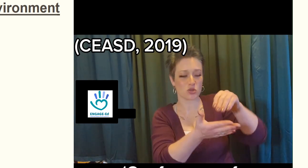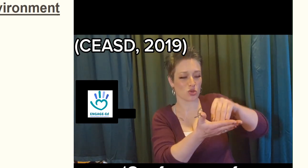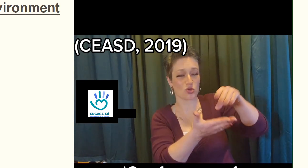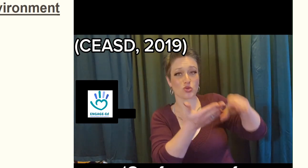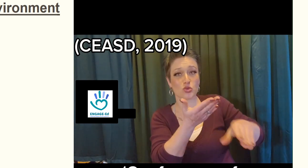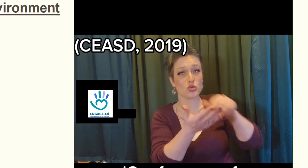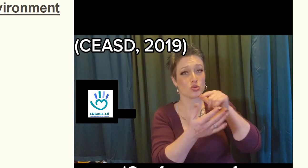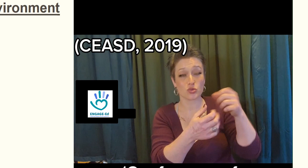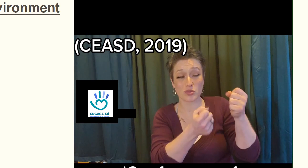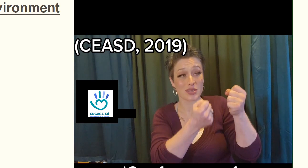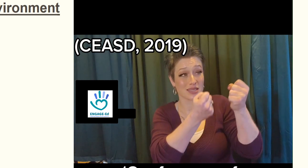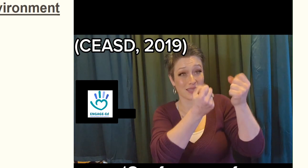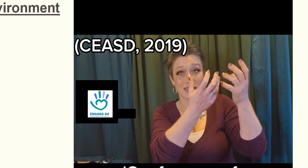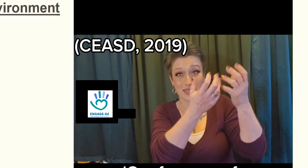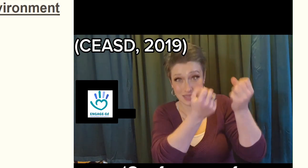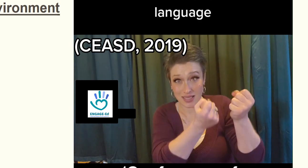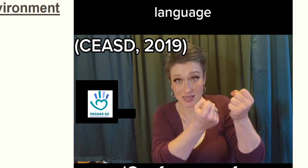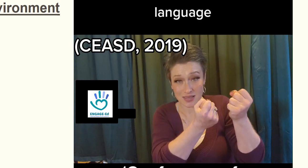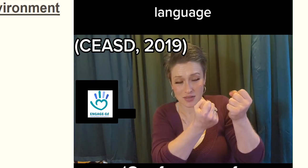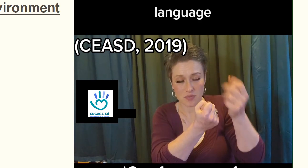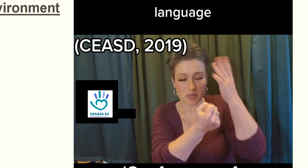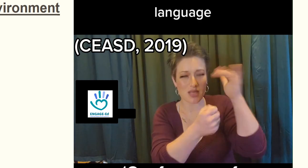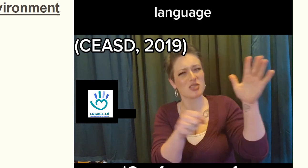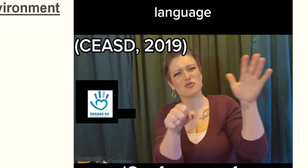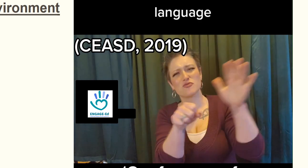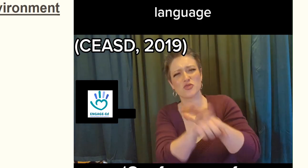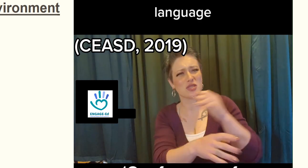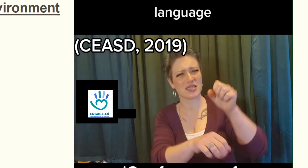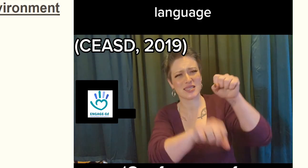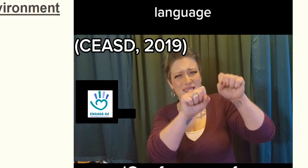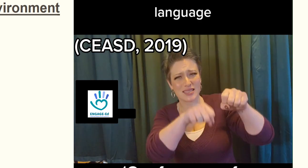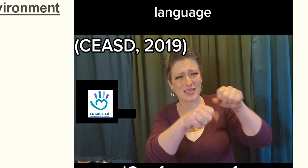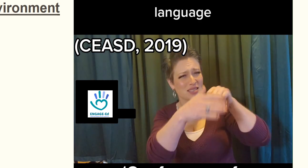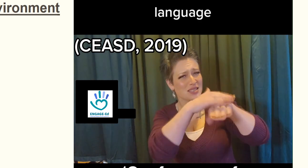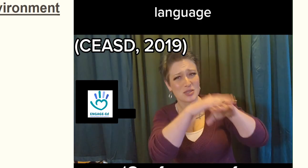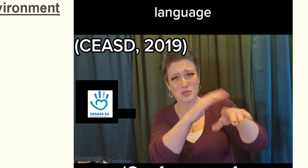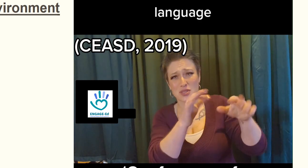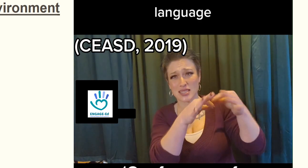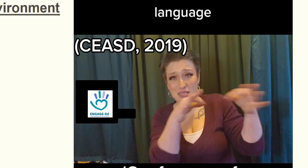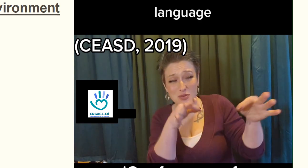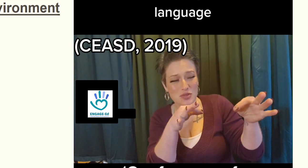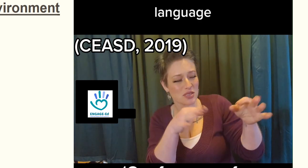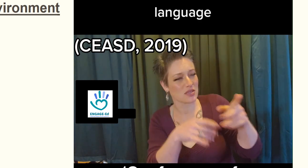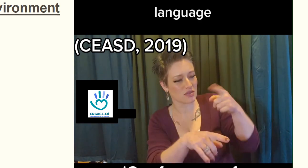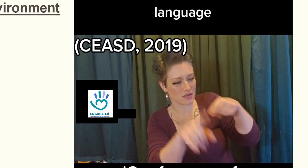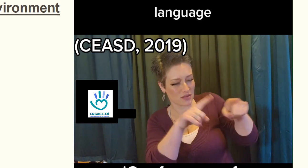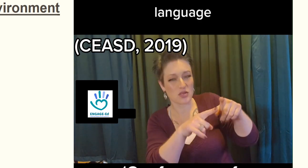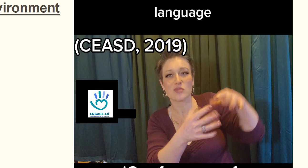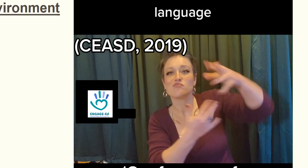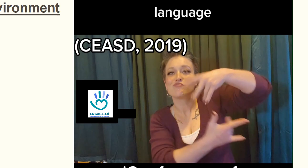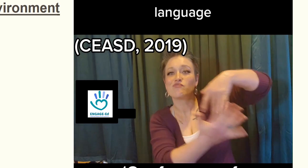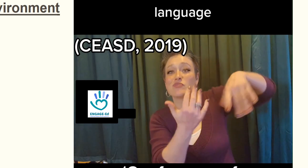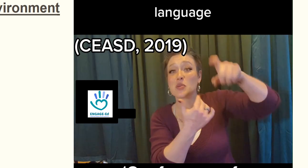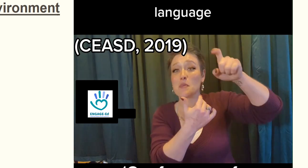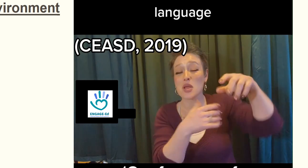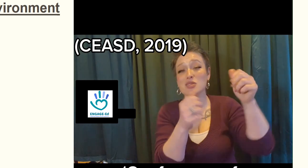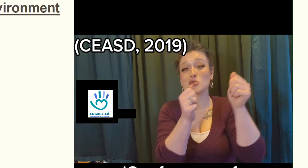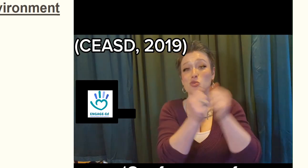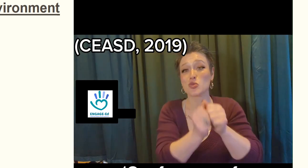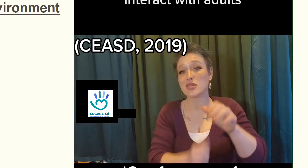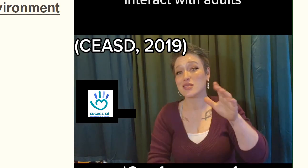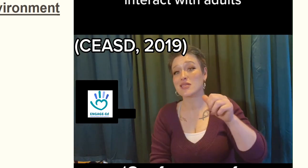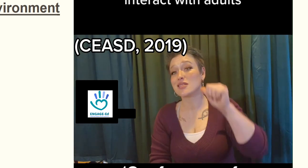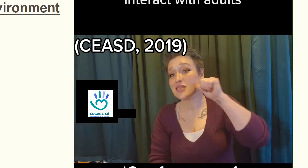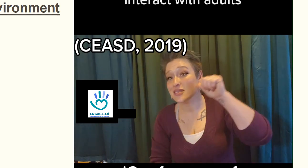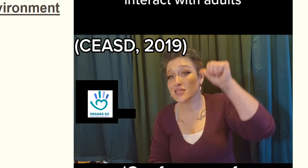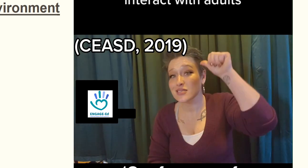This is the deaf perspective. It means students who sign, because it's a fully accessible language,